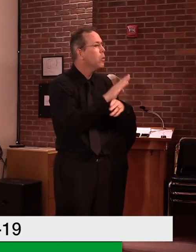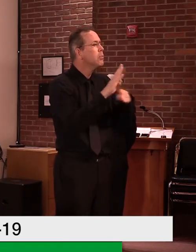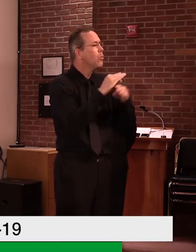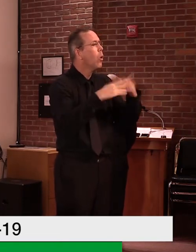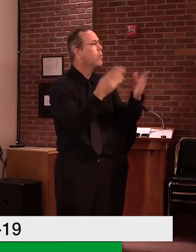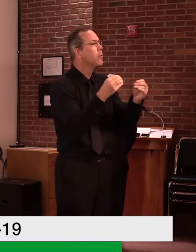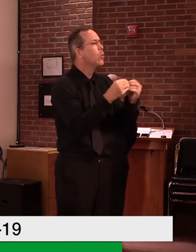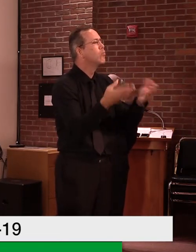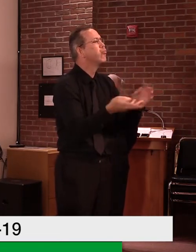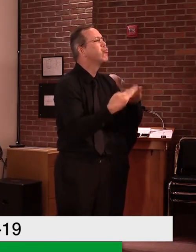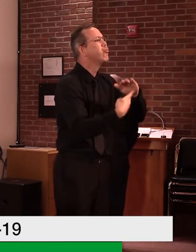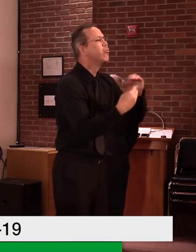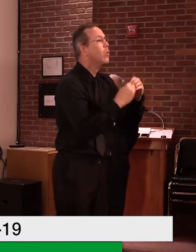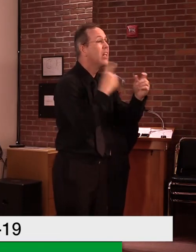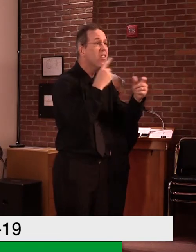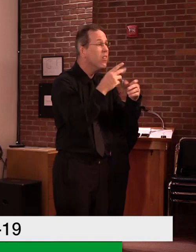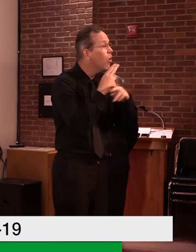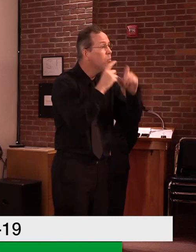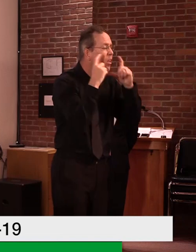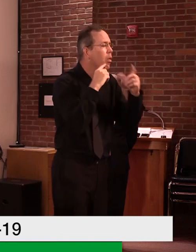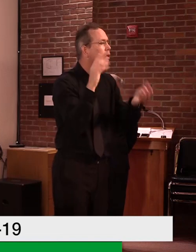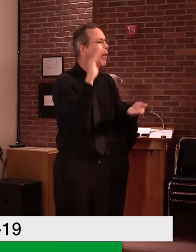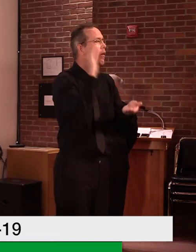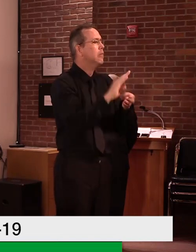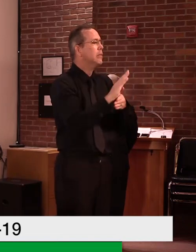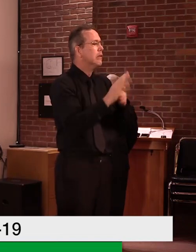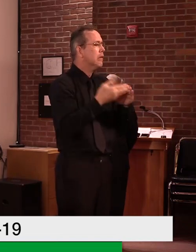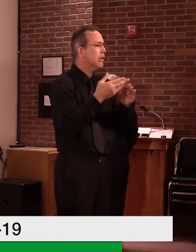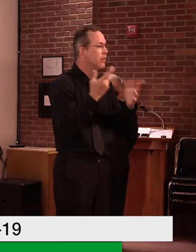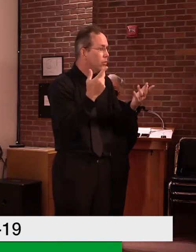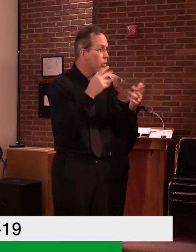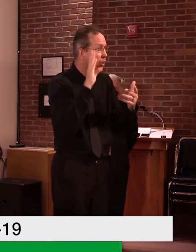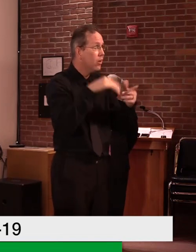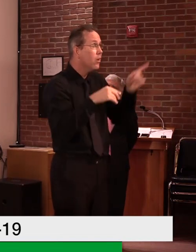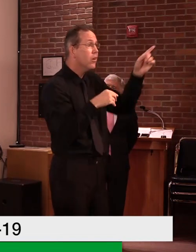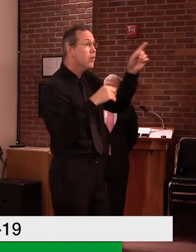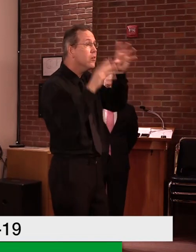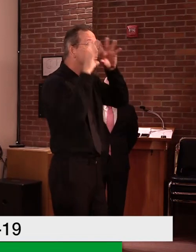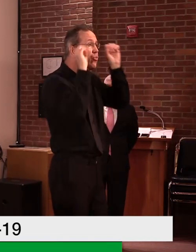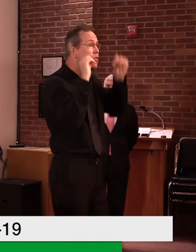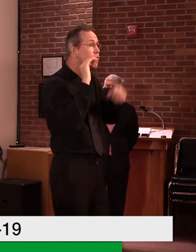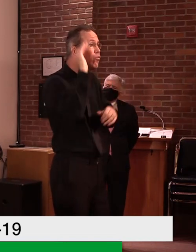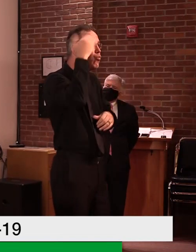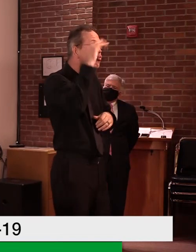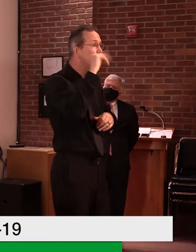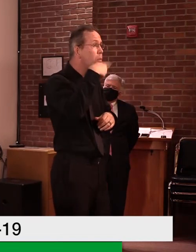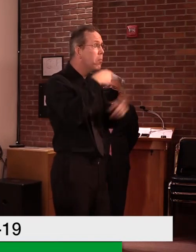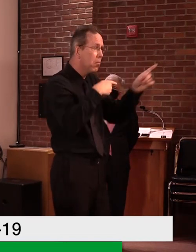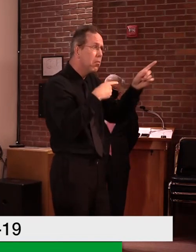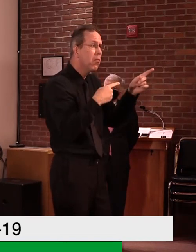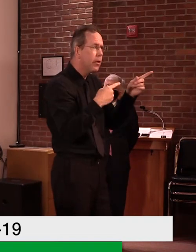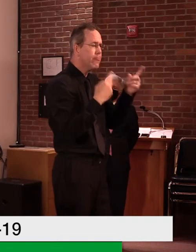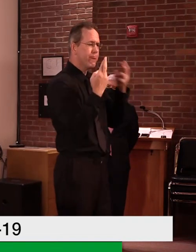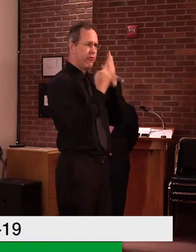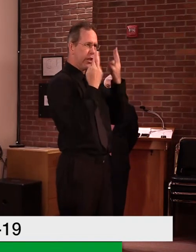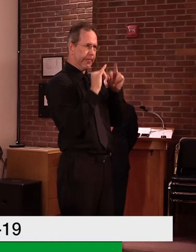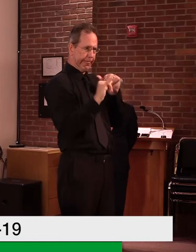Even the president, who's been a skeptic, is now convinced masks will help get us through